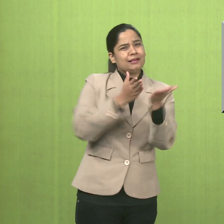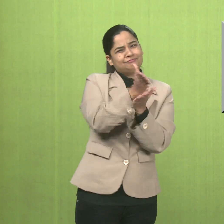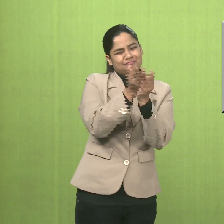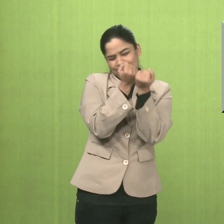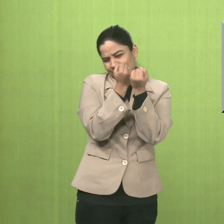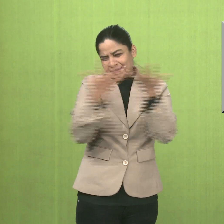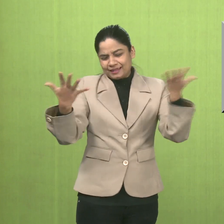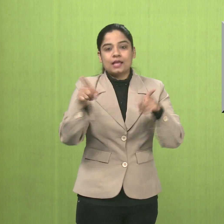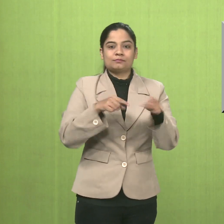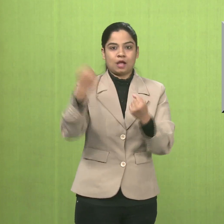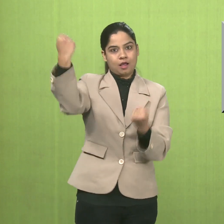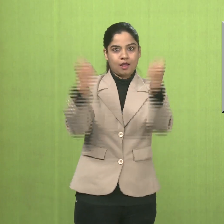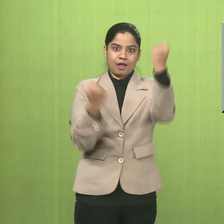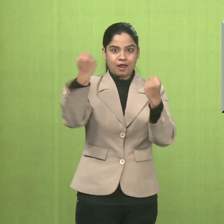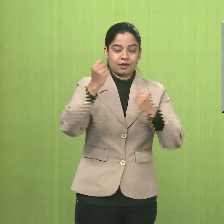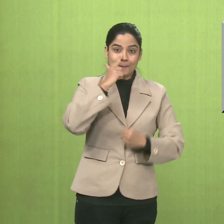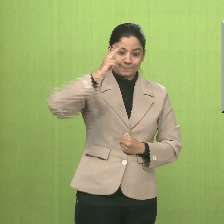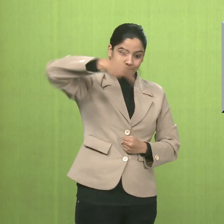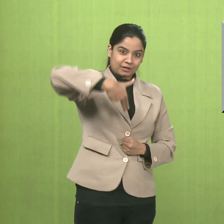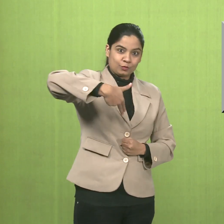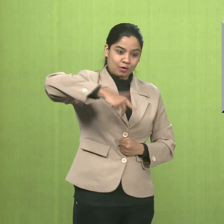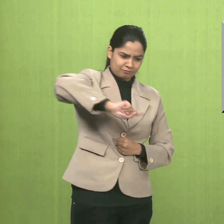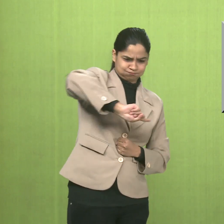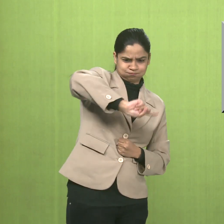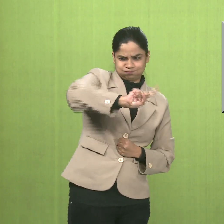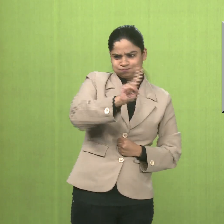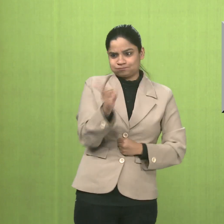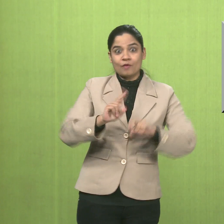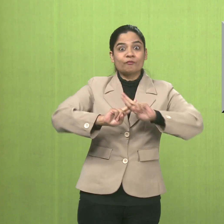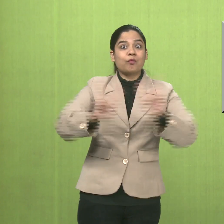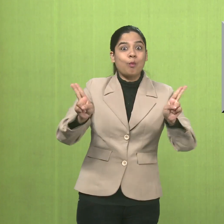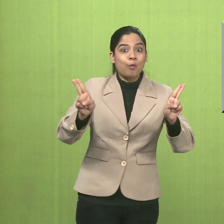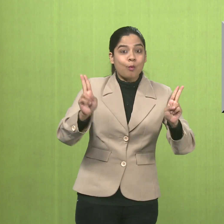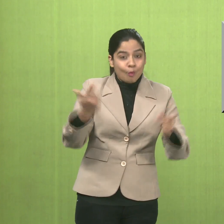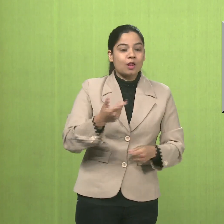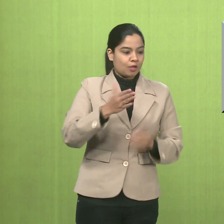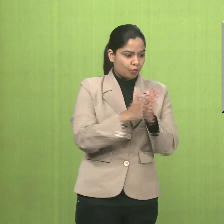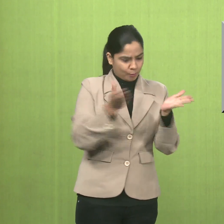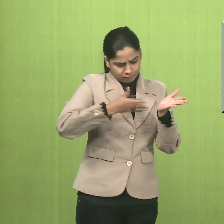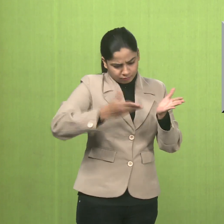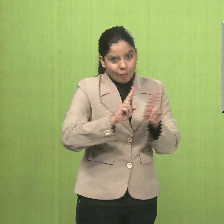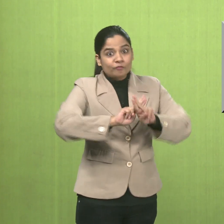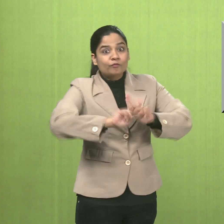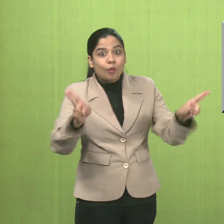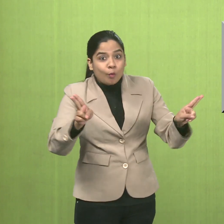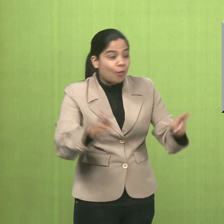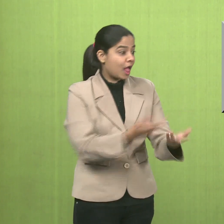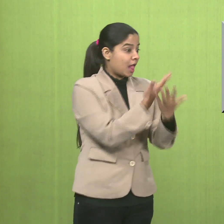that is the sign name for full. For example, the petrol that is complete in a car, it's full. Notebook